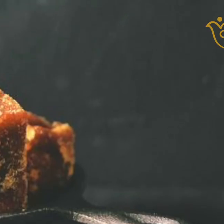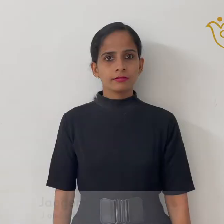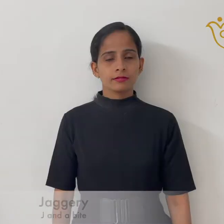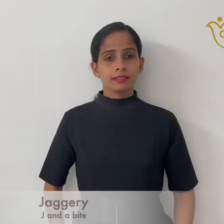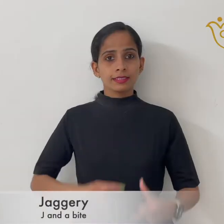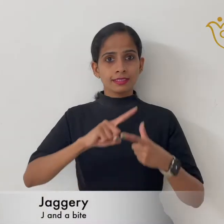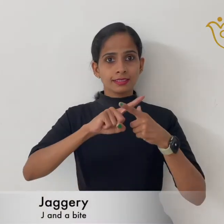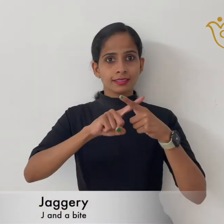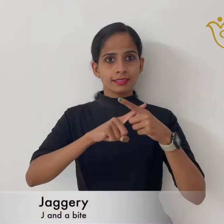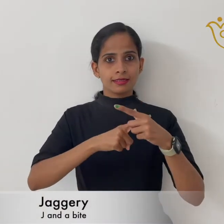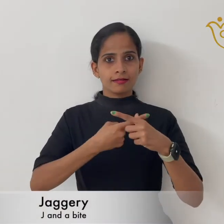Jaggery,